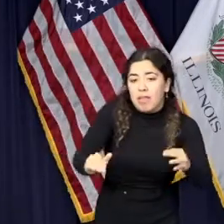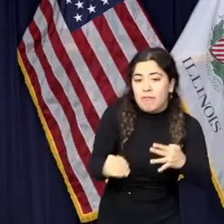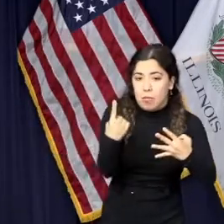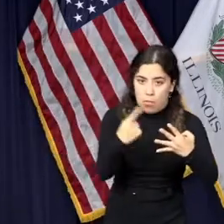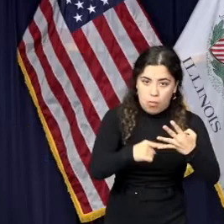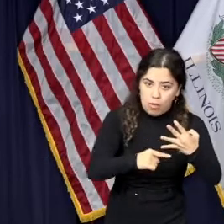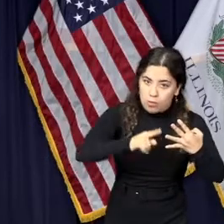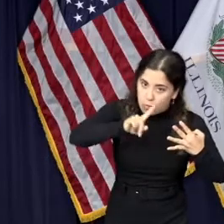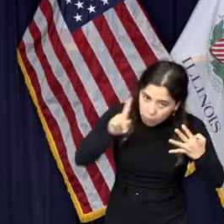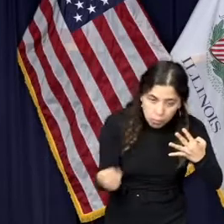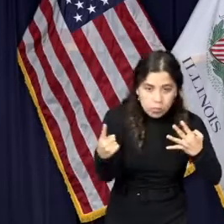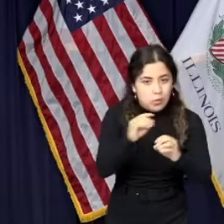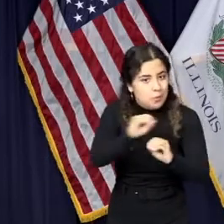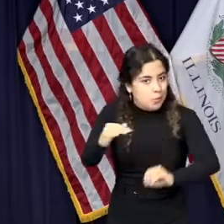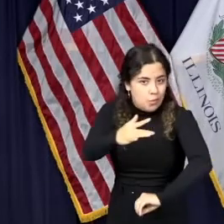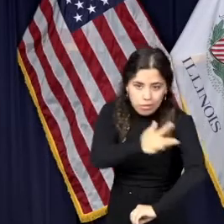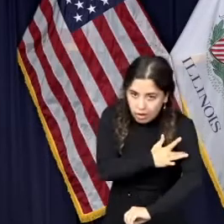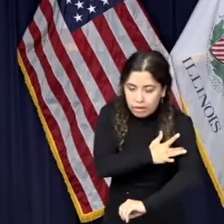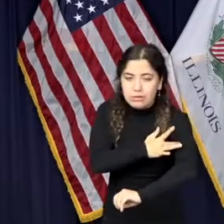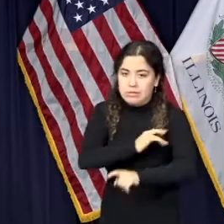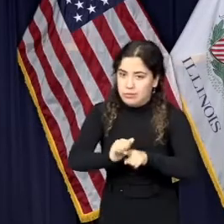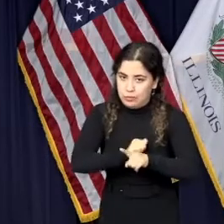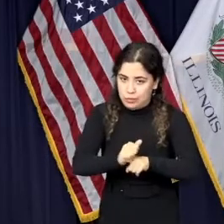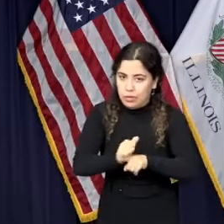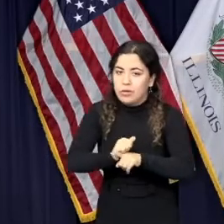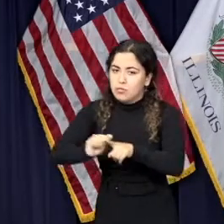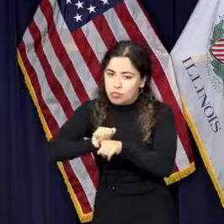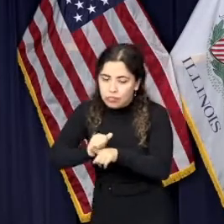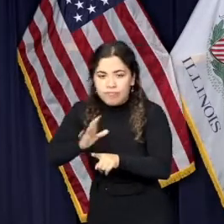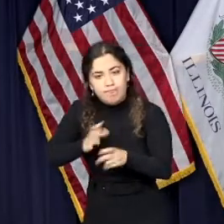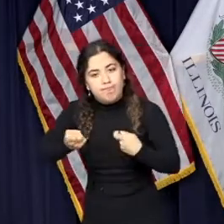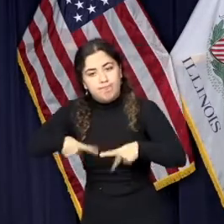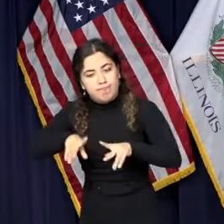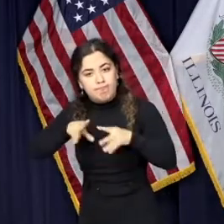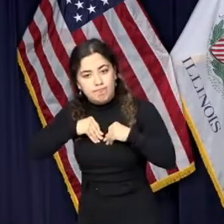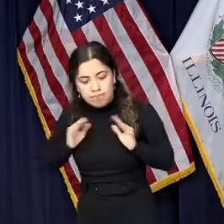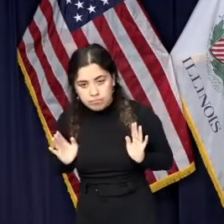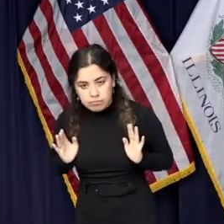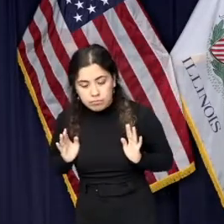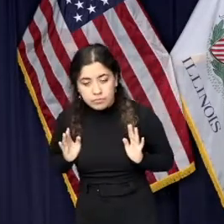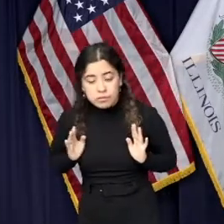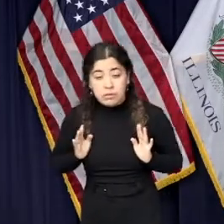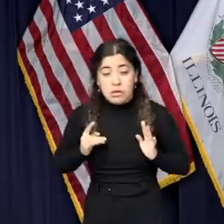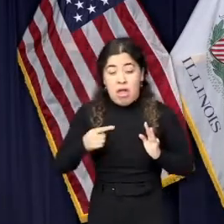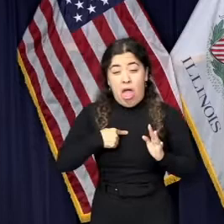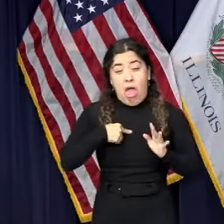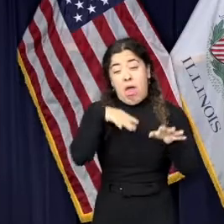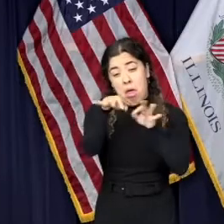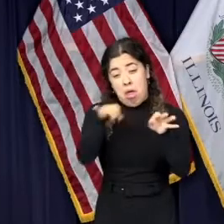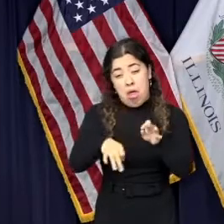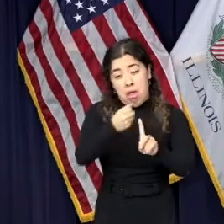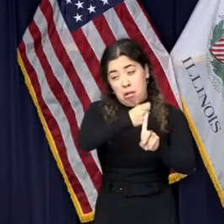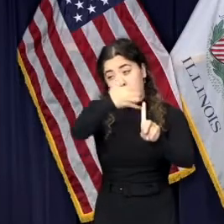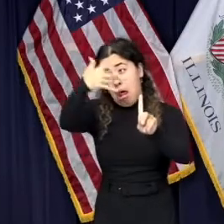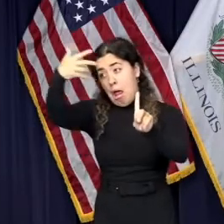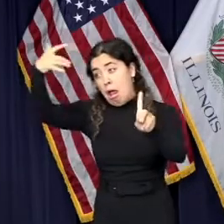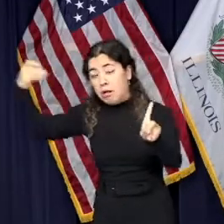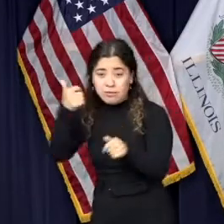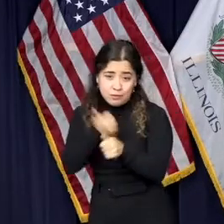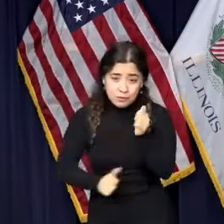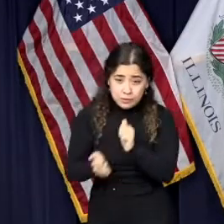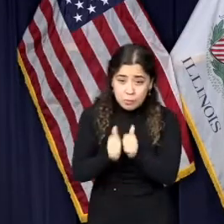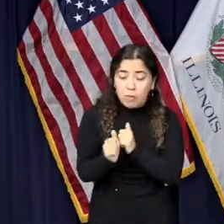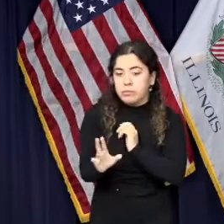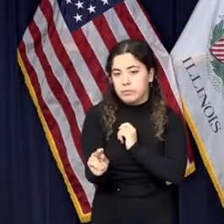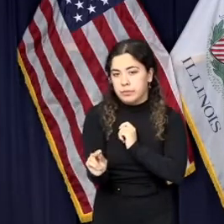trainings and conditionings only. I won't go through all the sports and what activities are allowed at each level for each sport, but you can read